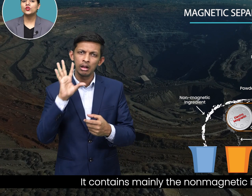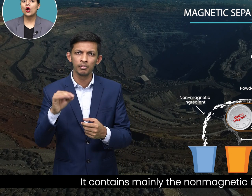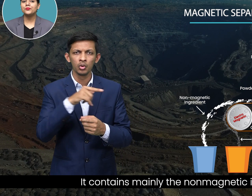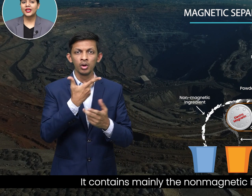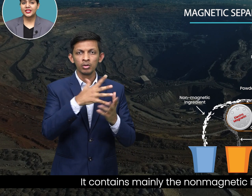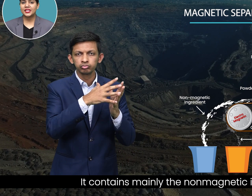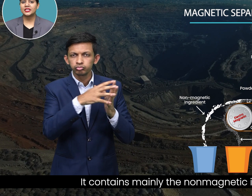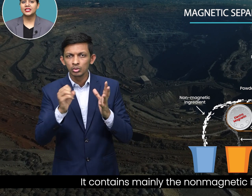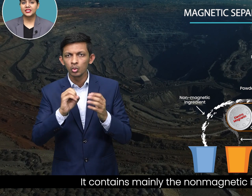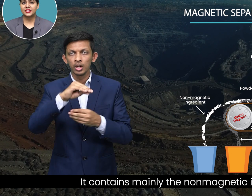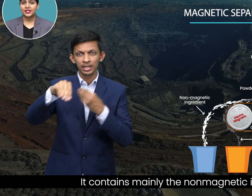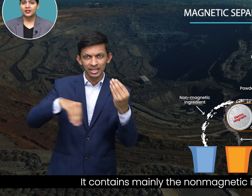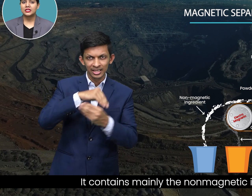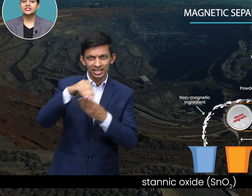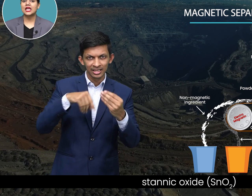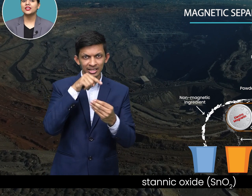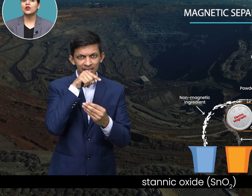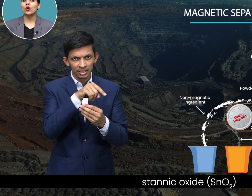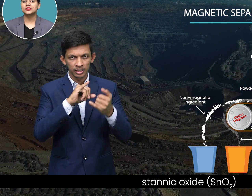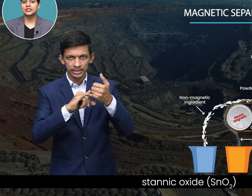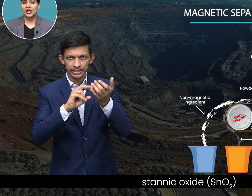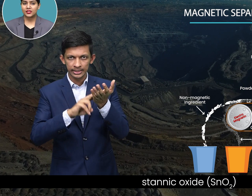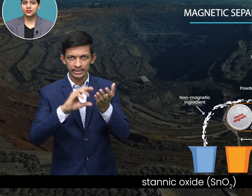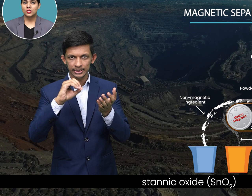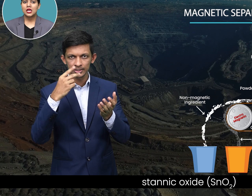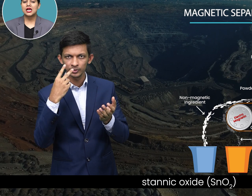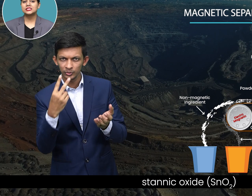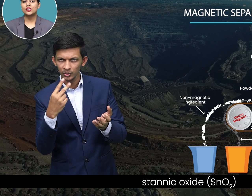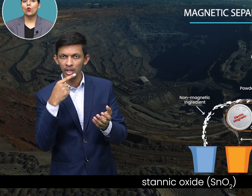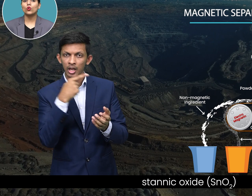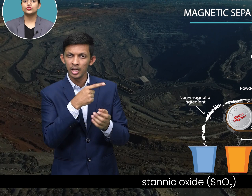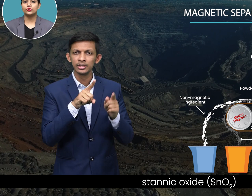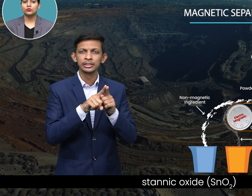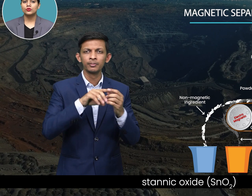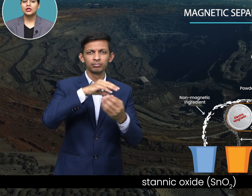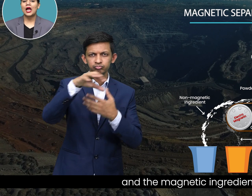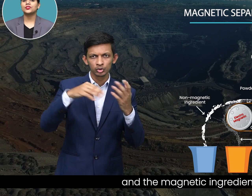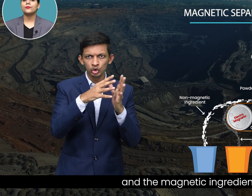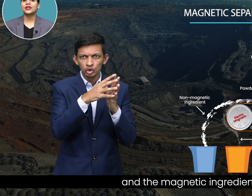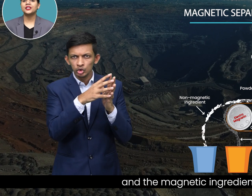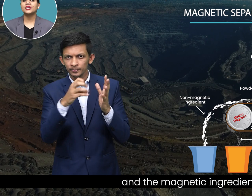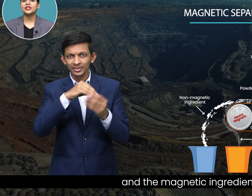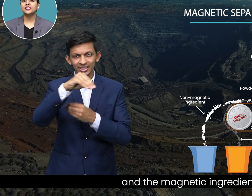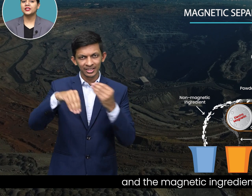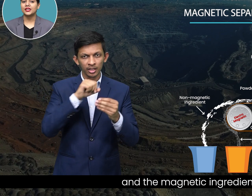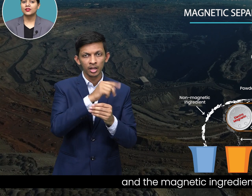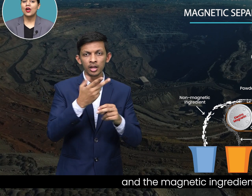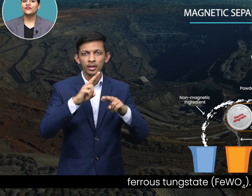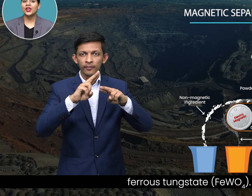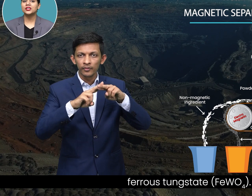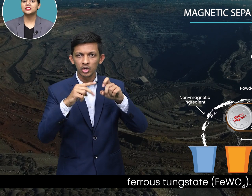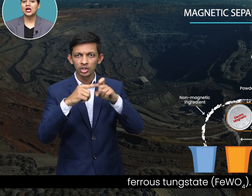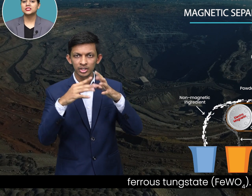mainly the non-magnetic ingredient stannic oxide SnO2 and the magnetic